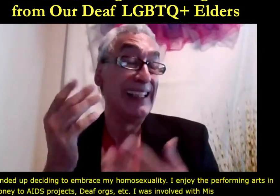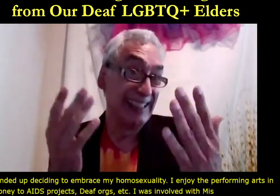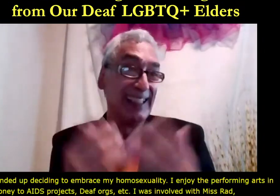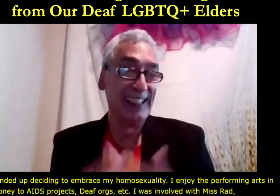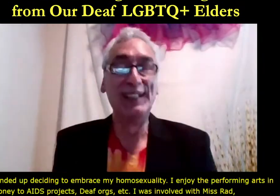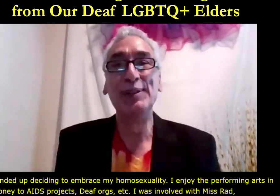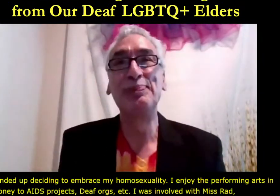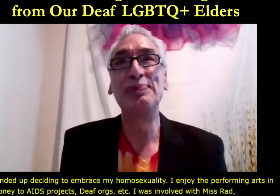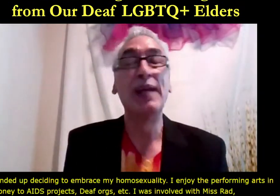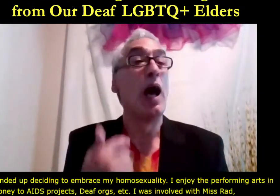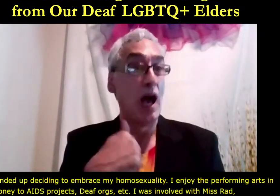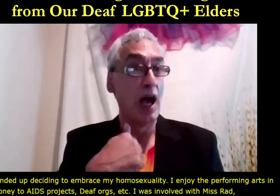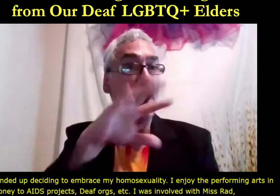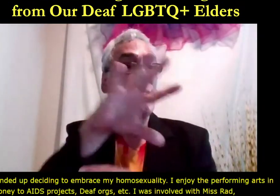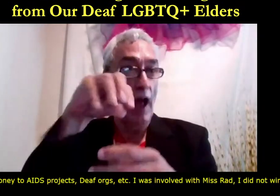but it was very good experience for me